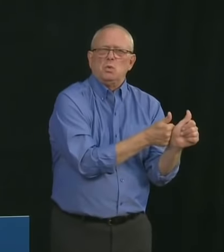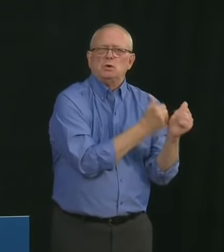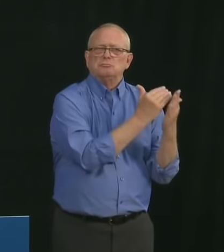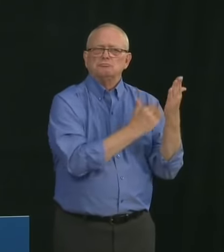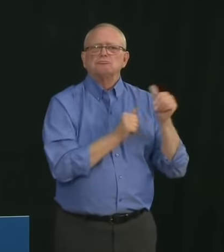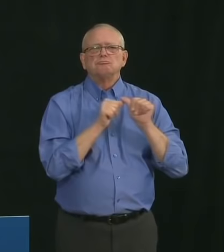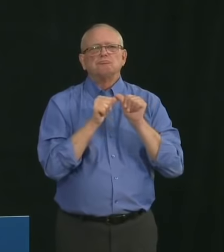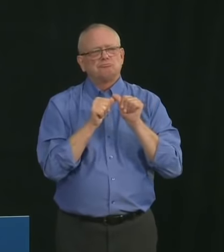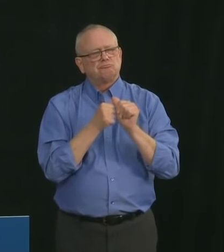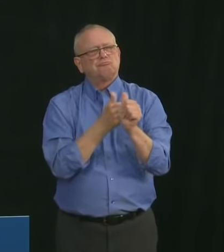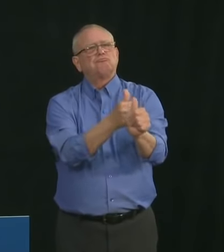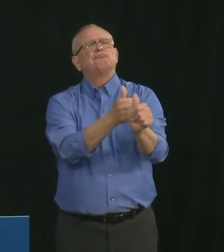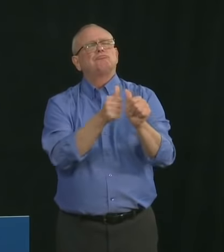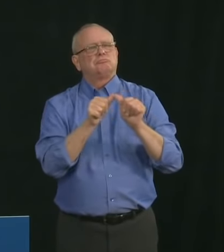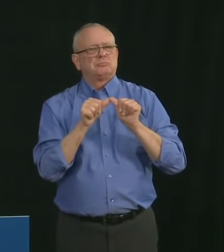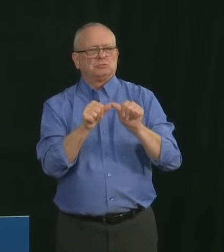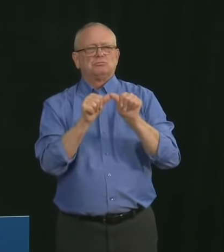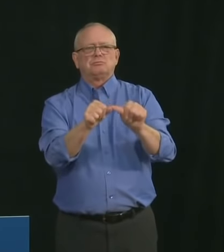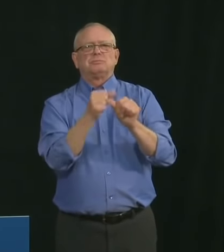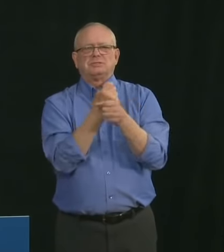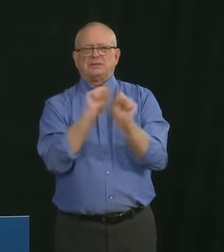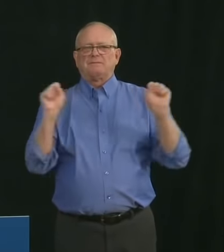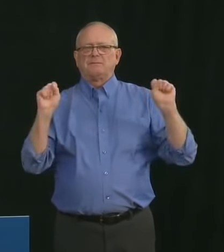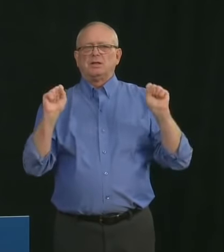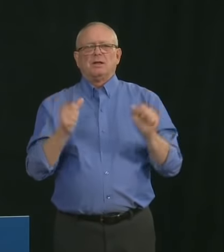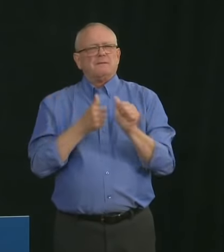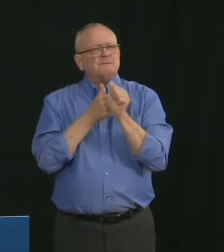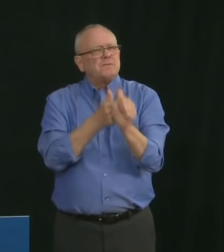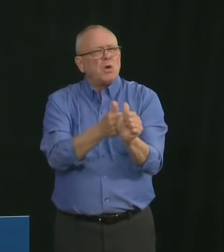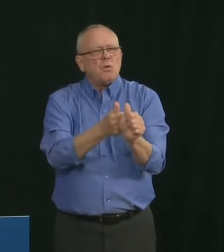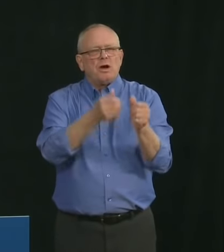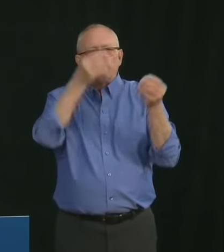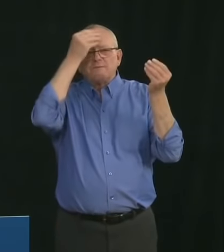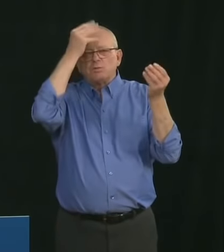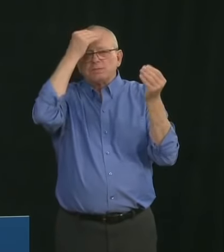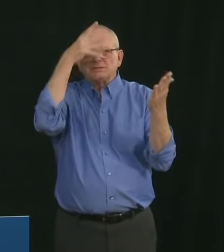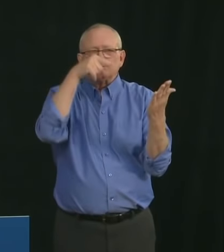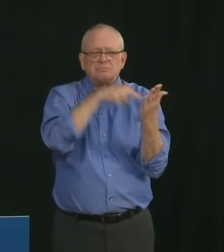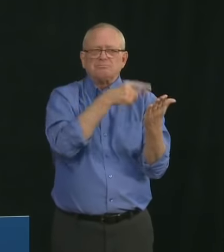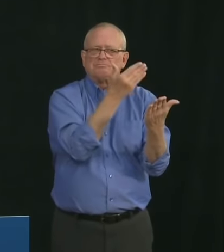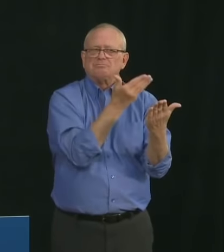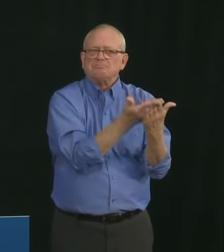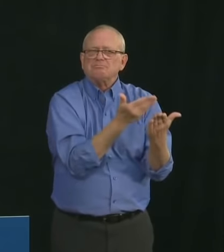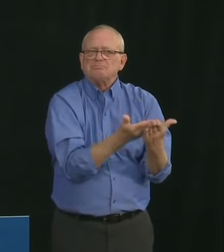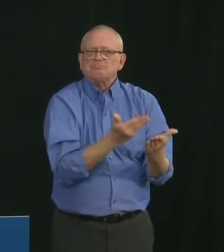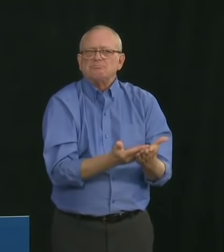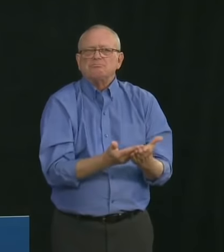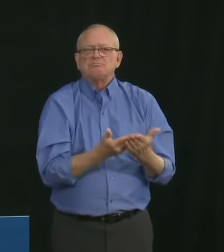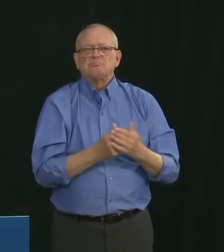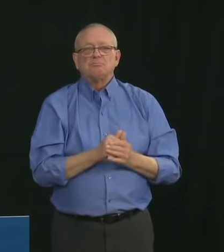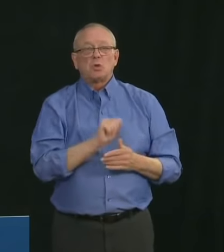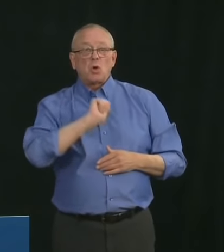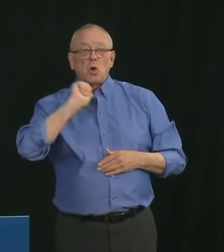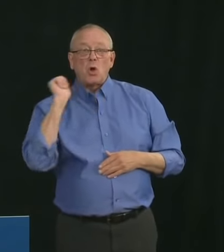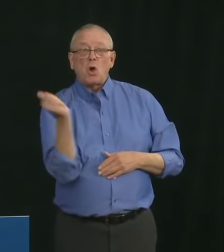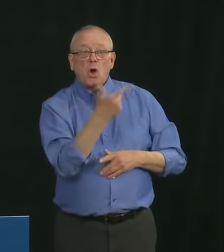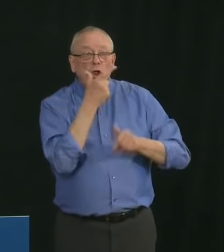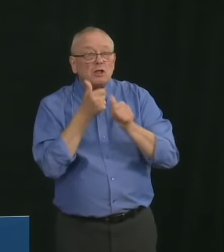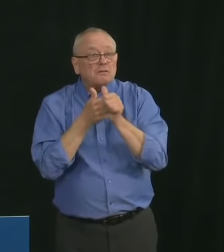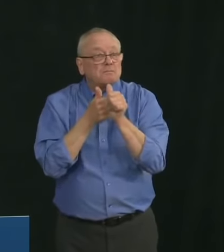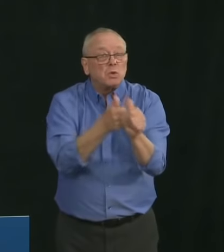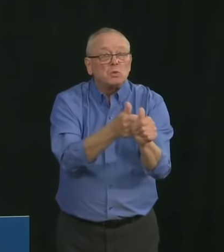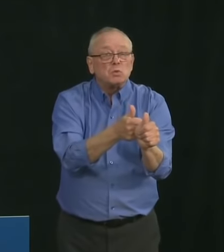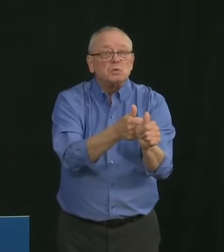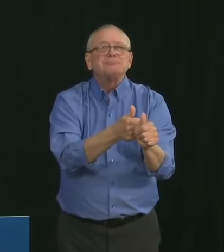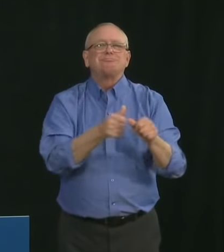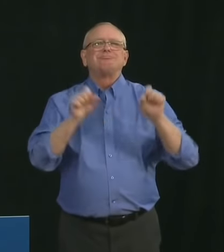to facts and knowing that collectively we have the ability to create safe and thriving communities.